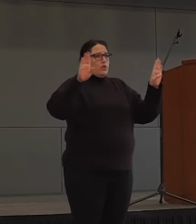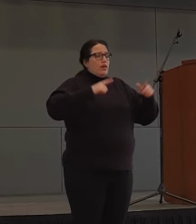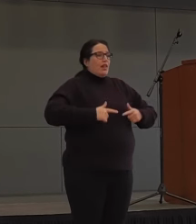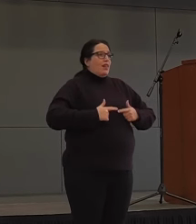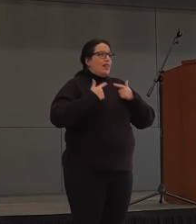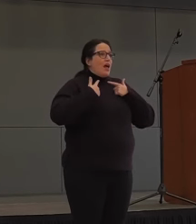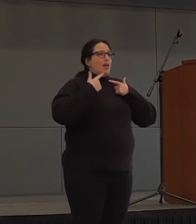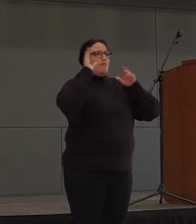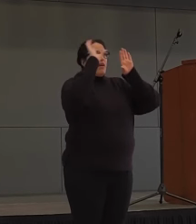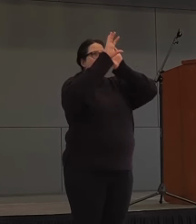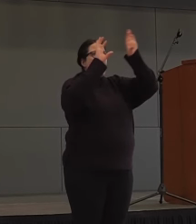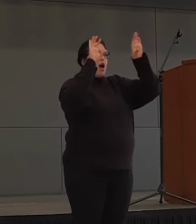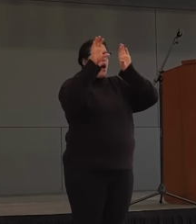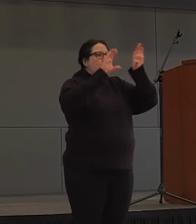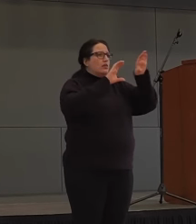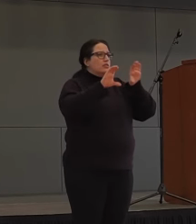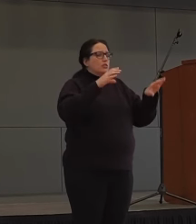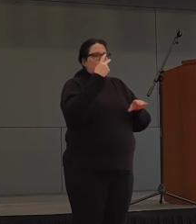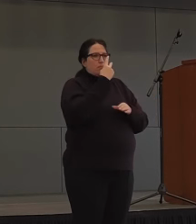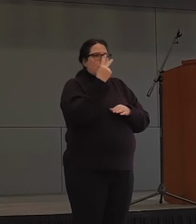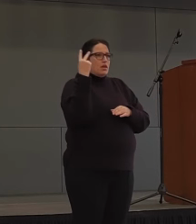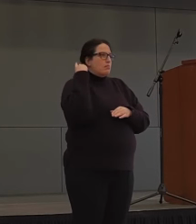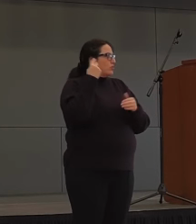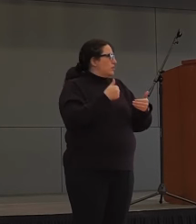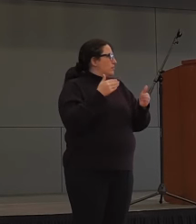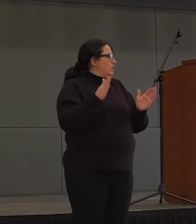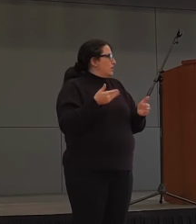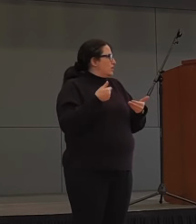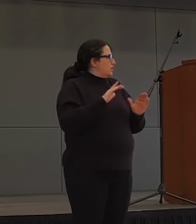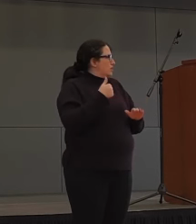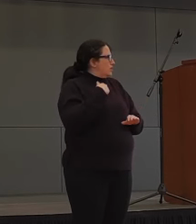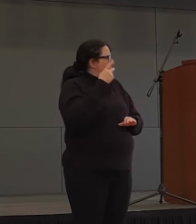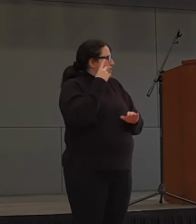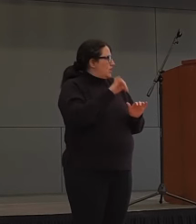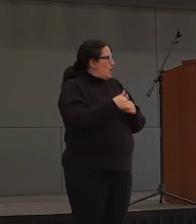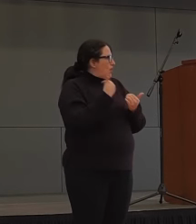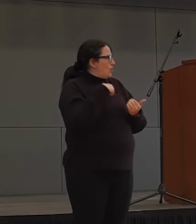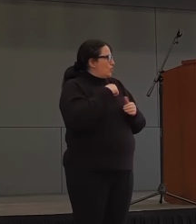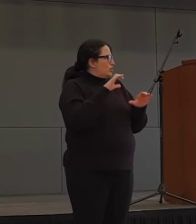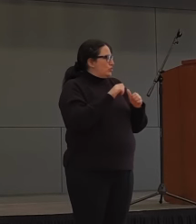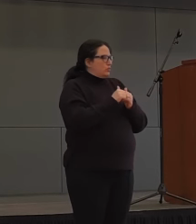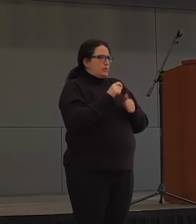we'll go through some of these very quickly, and let's see how we do it on time.